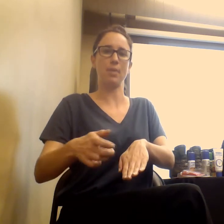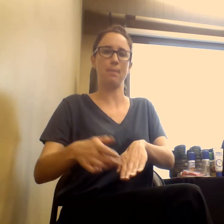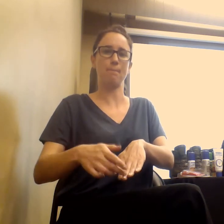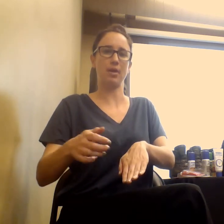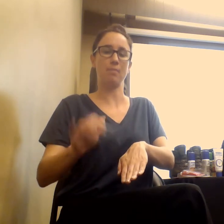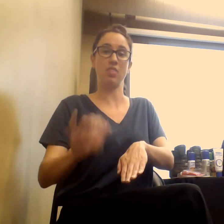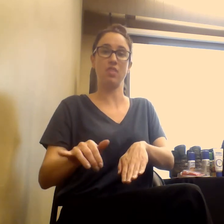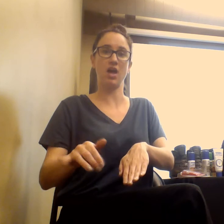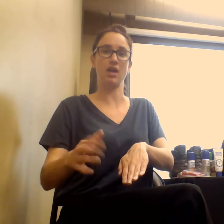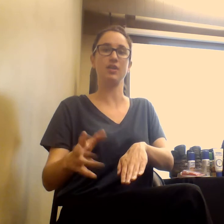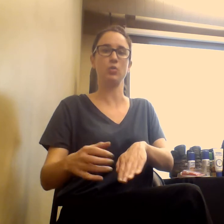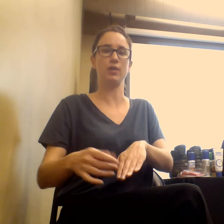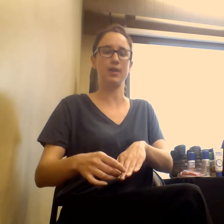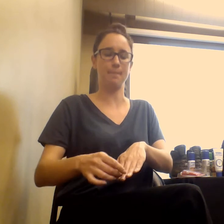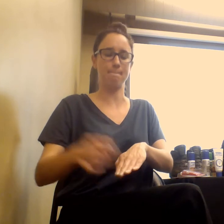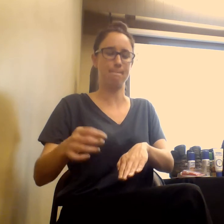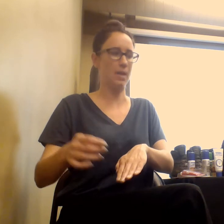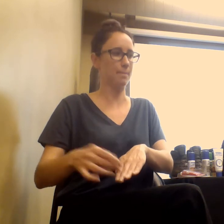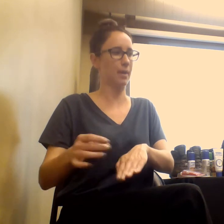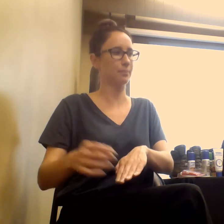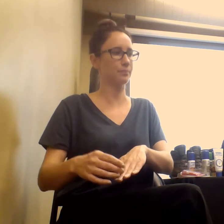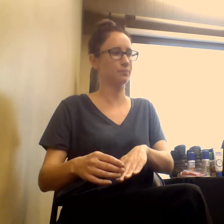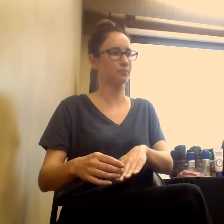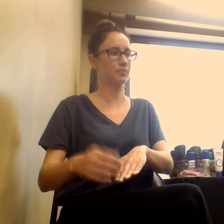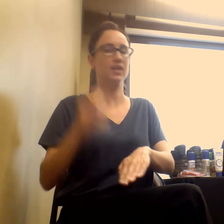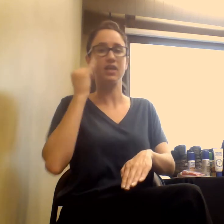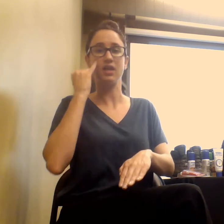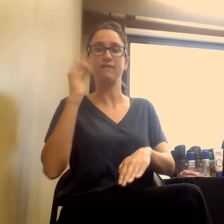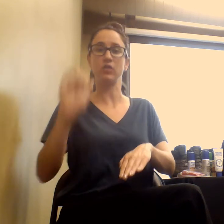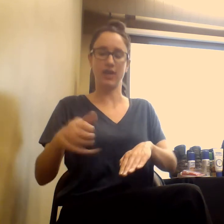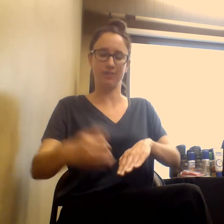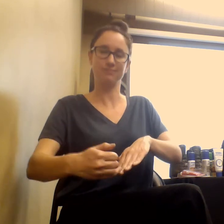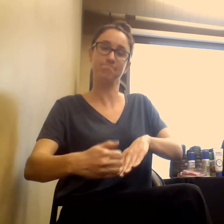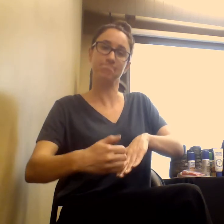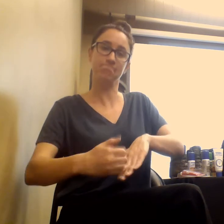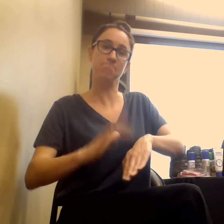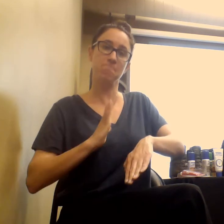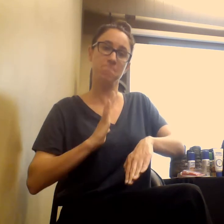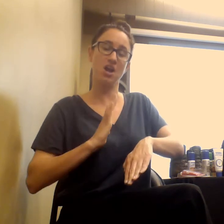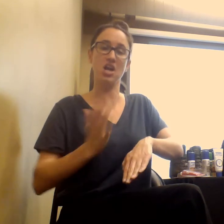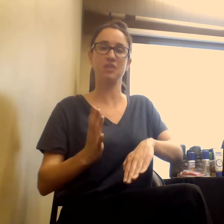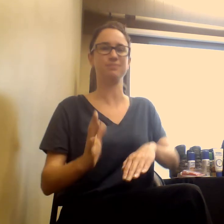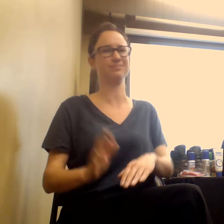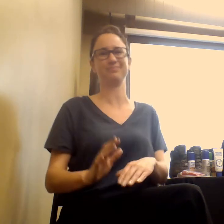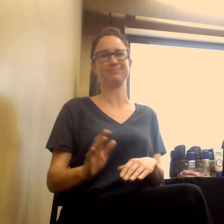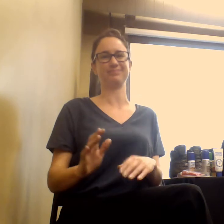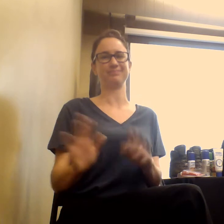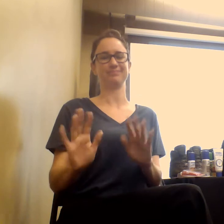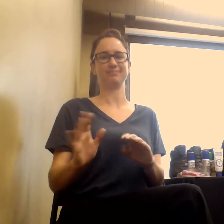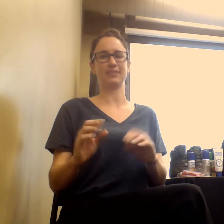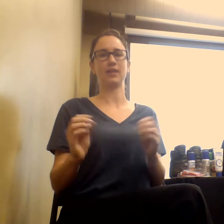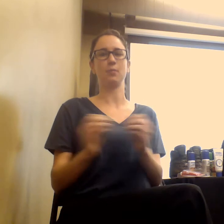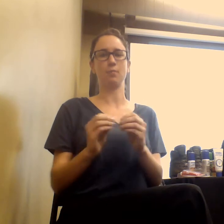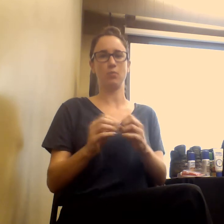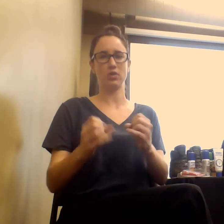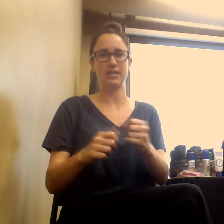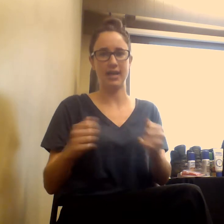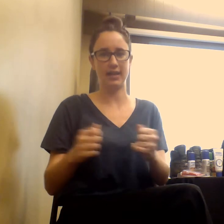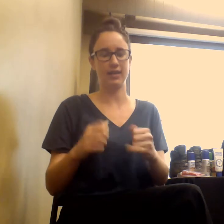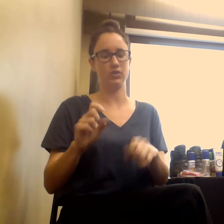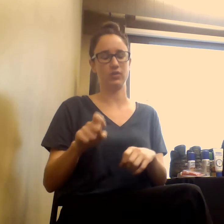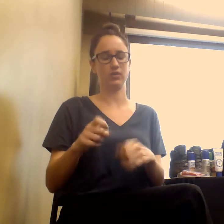fingers under here really good, then they're too loose. So you want to think strum like a guitar string. And if it's too tight, and we'll talk about this